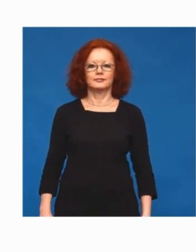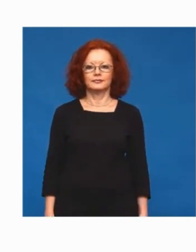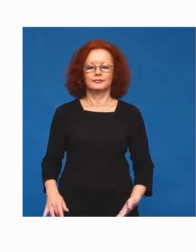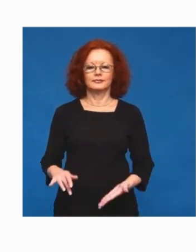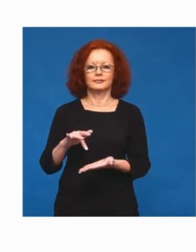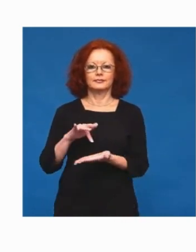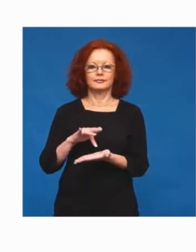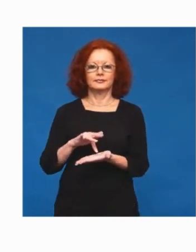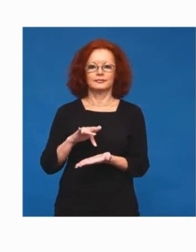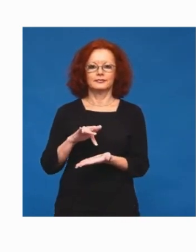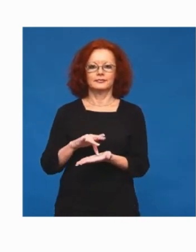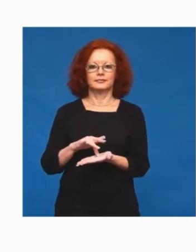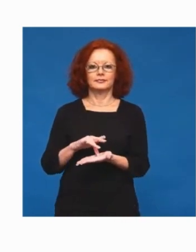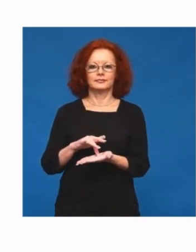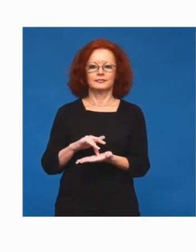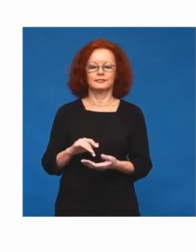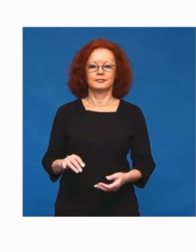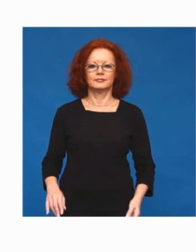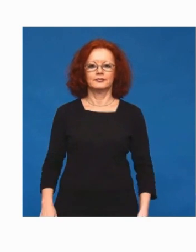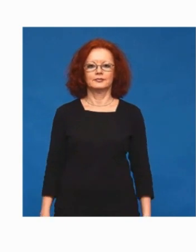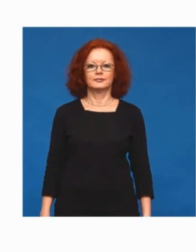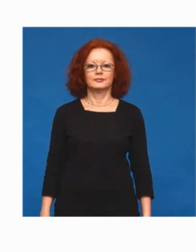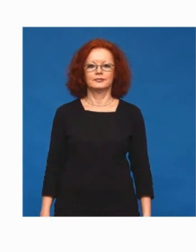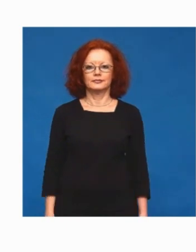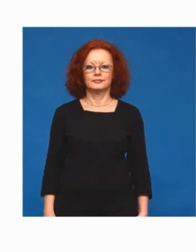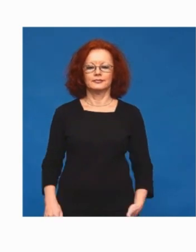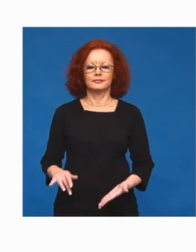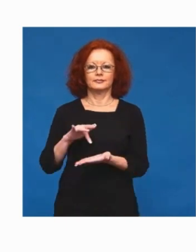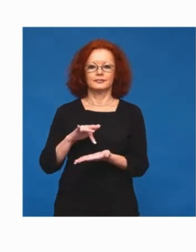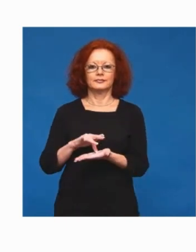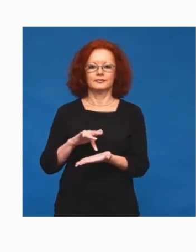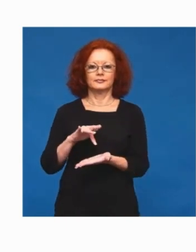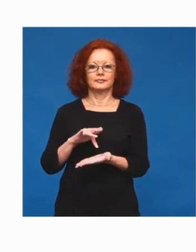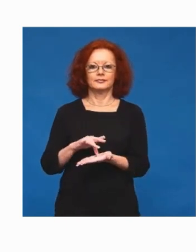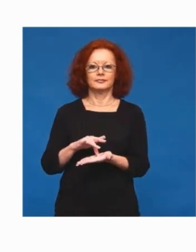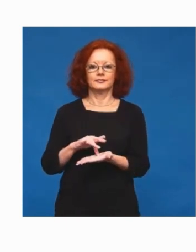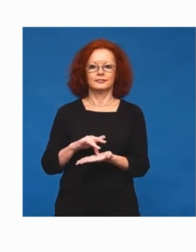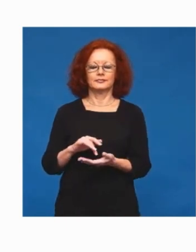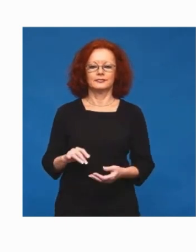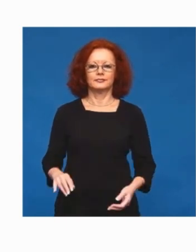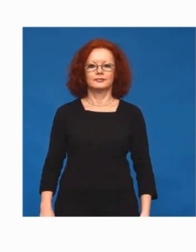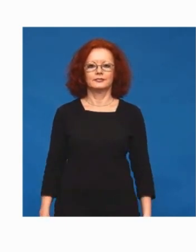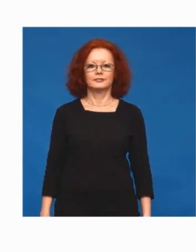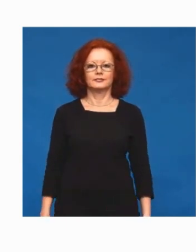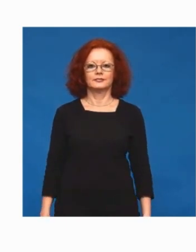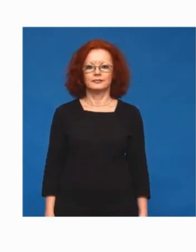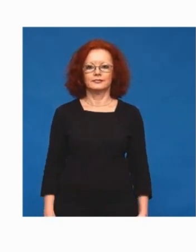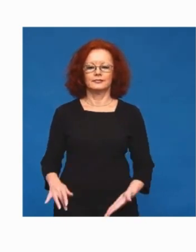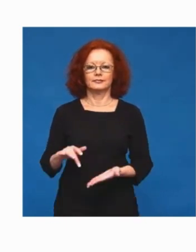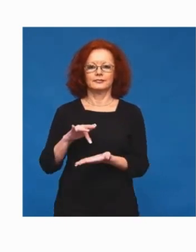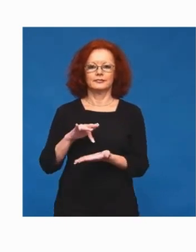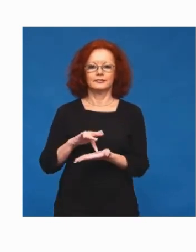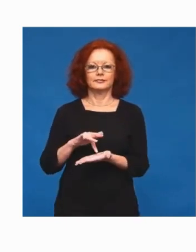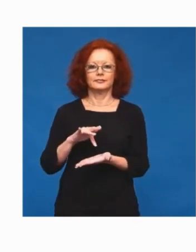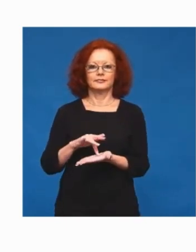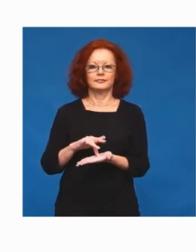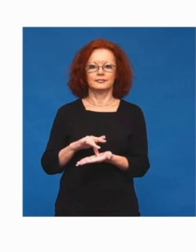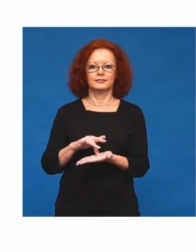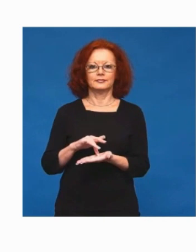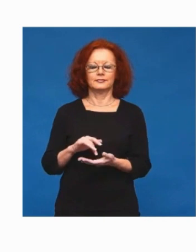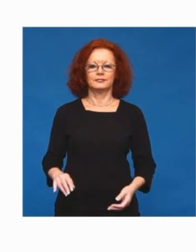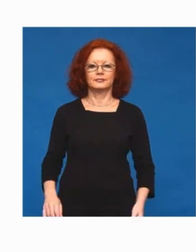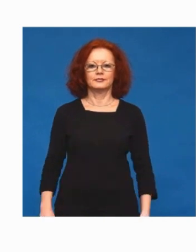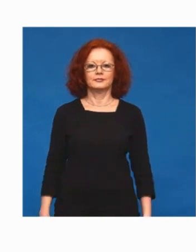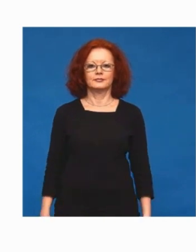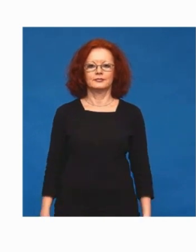by first filtering out legs keypoints since they are irrelevant for a task, and keypoints with low confidence, so the model does not